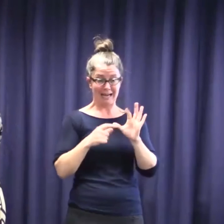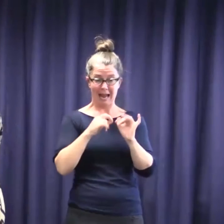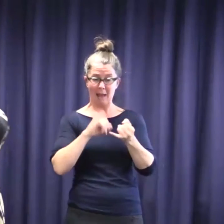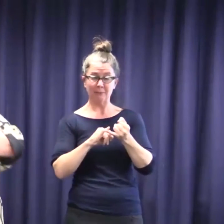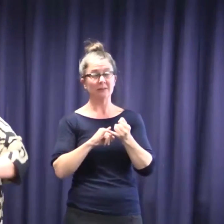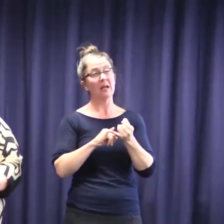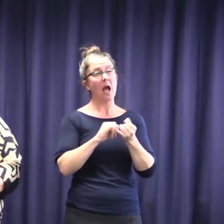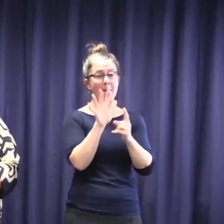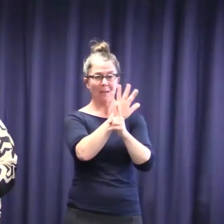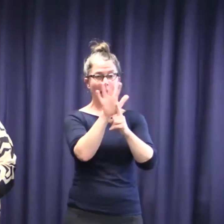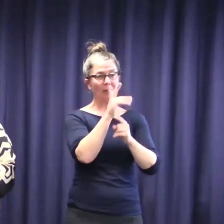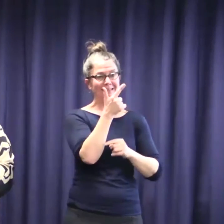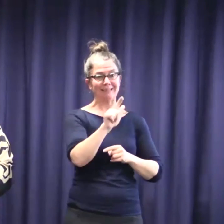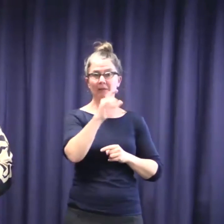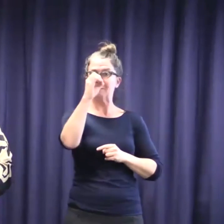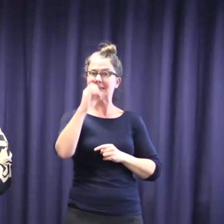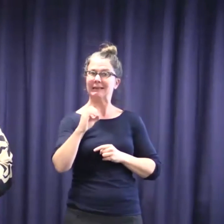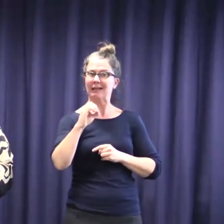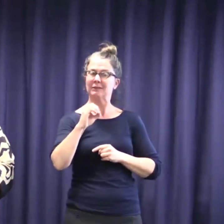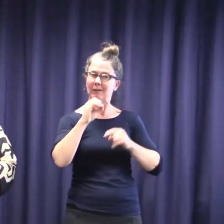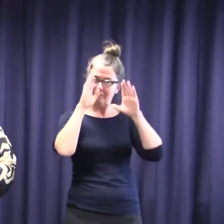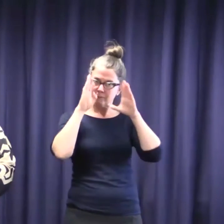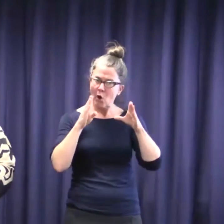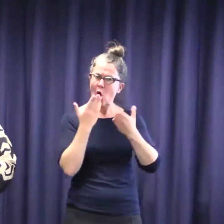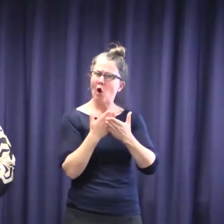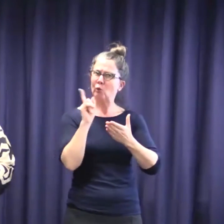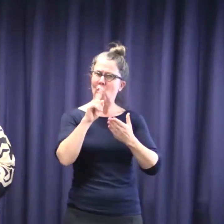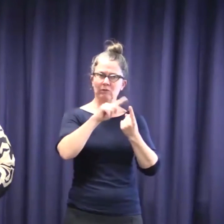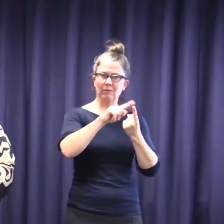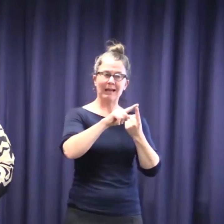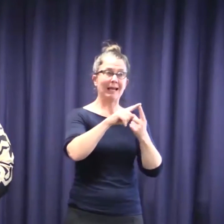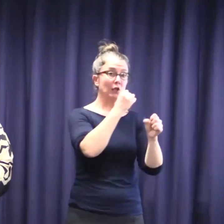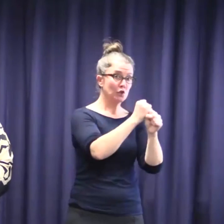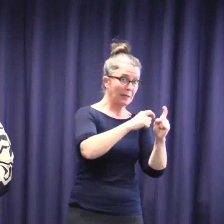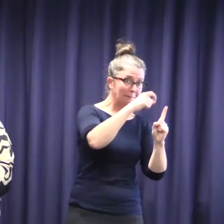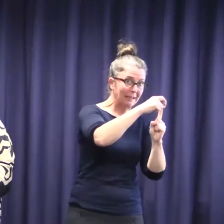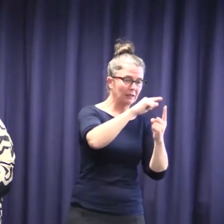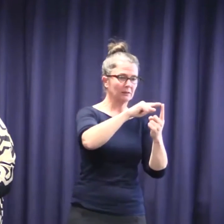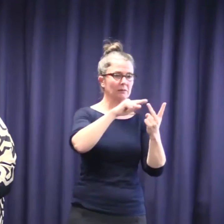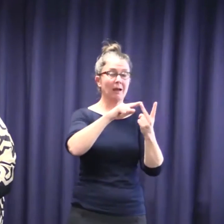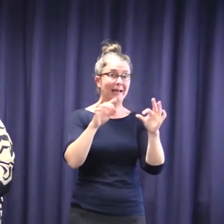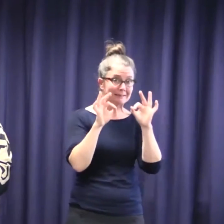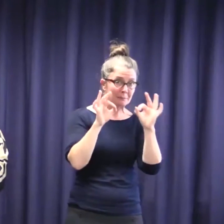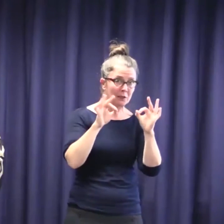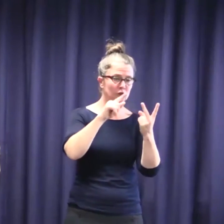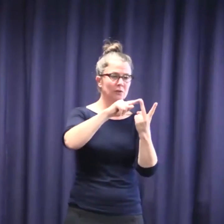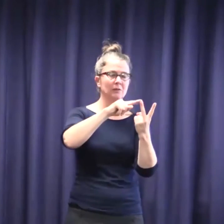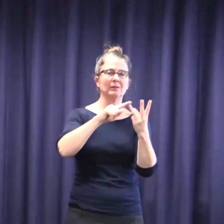are for GPs and specialists. So yes, they were obviously, and dental. So they were the ones that